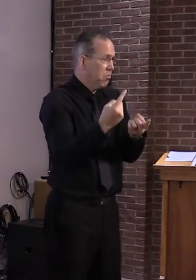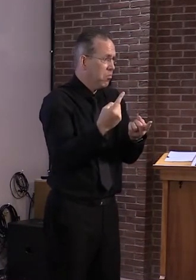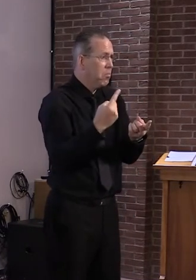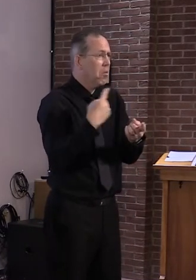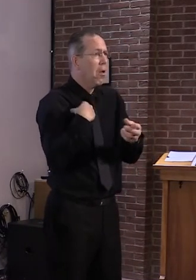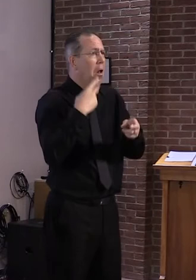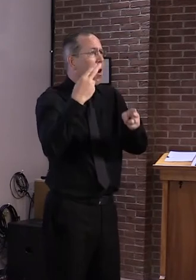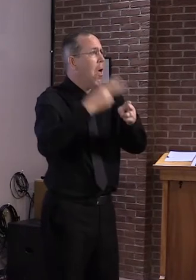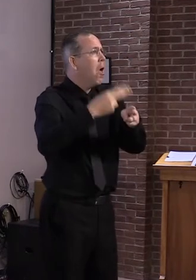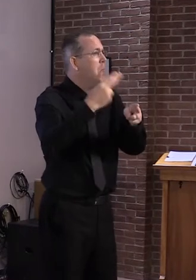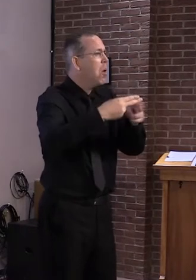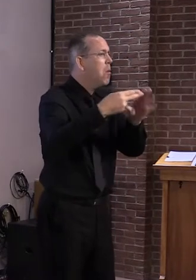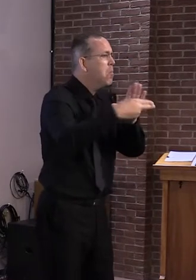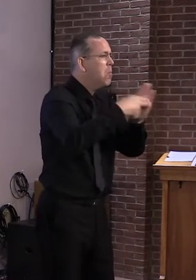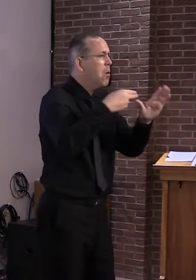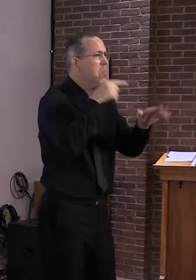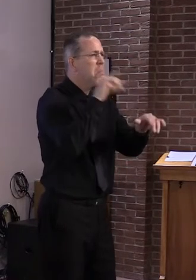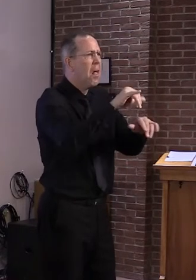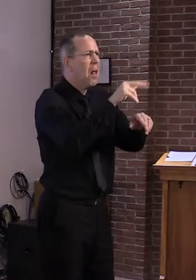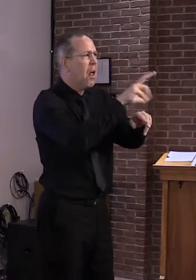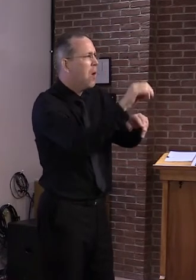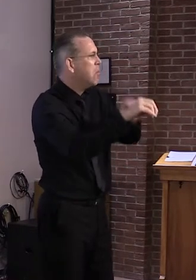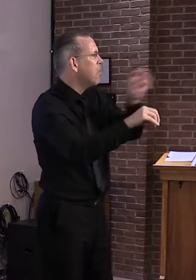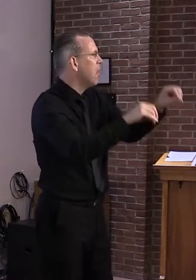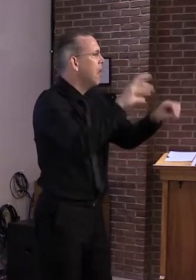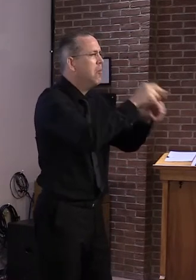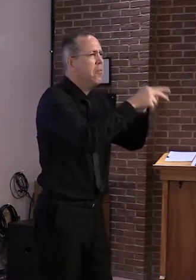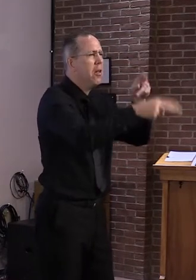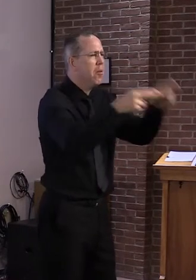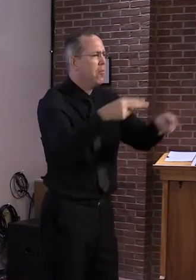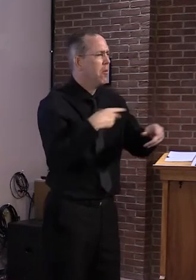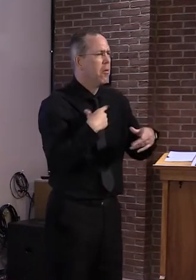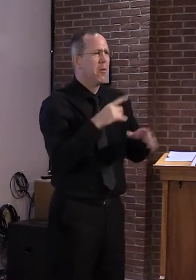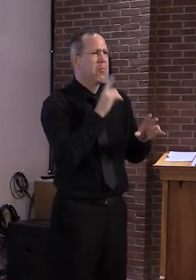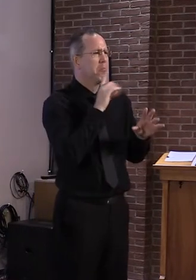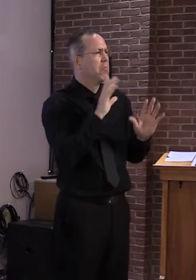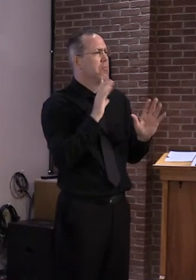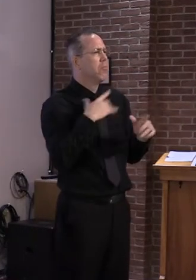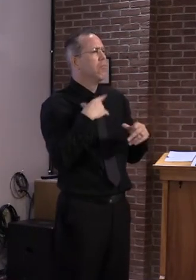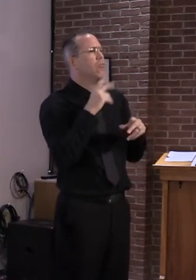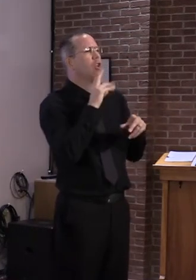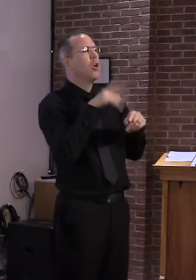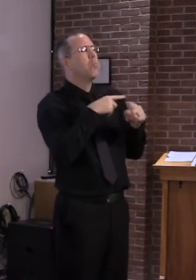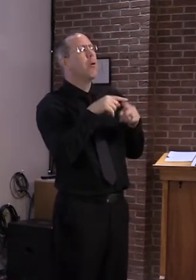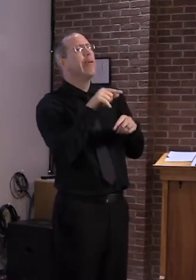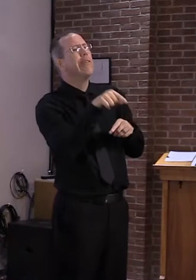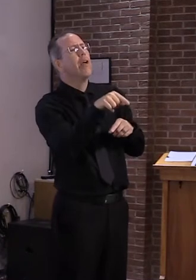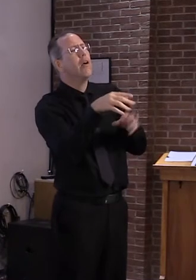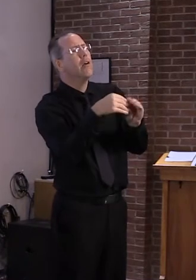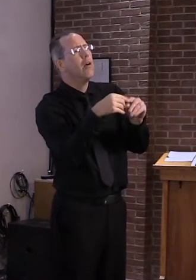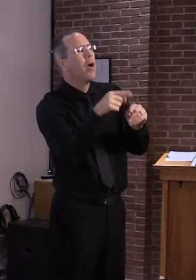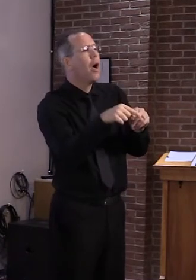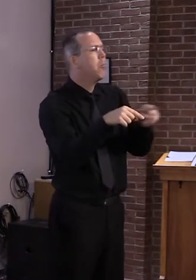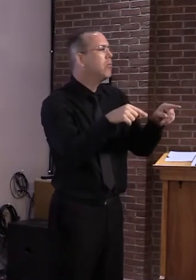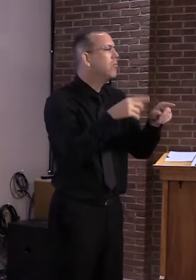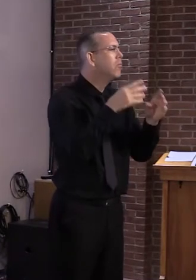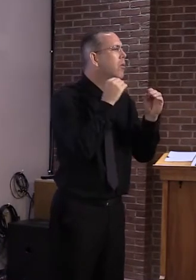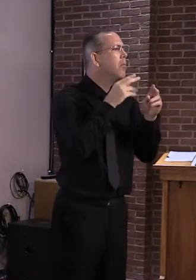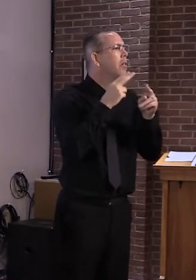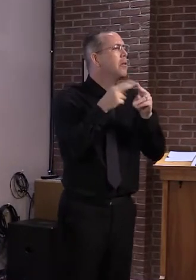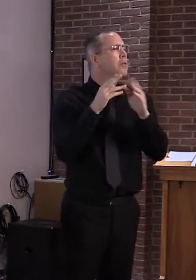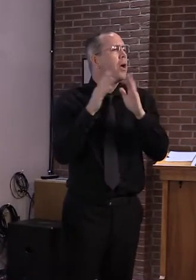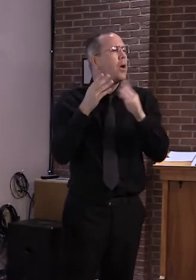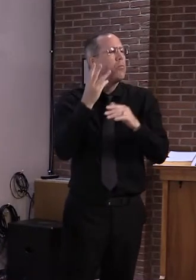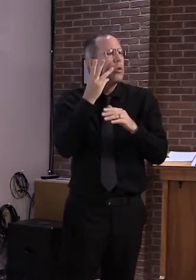Whether we're talking isolation facilities, whether we're talking Winooski, whether we're talking anywhere in